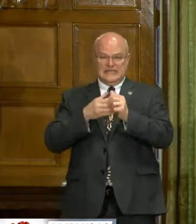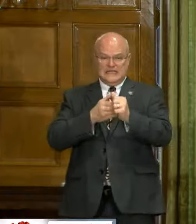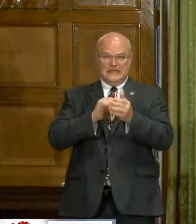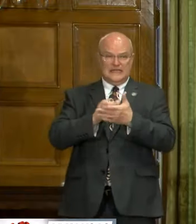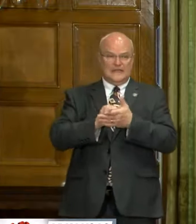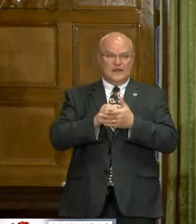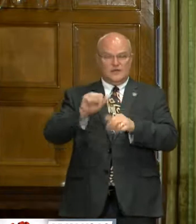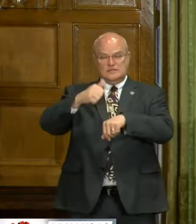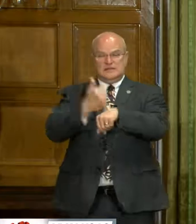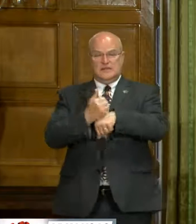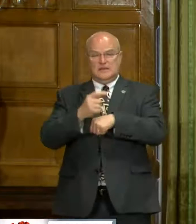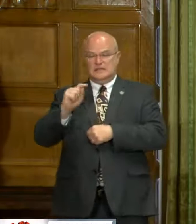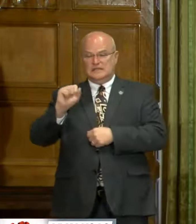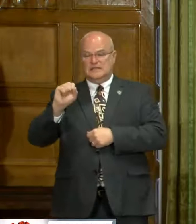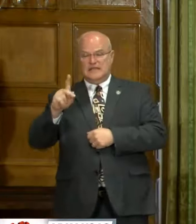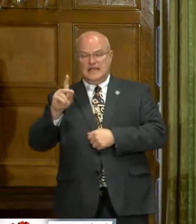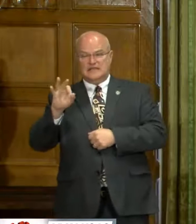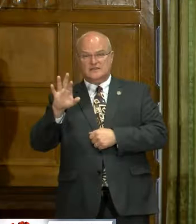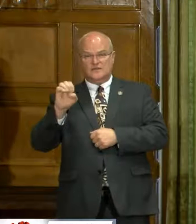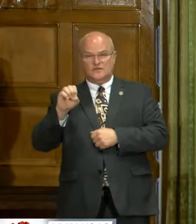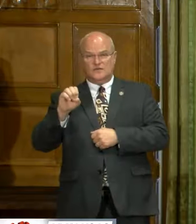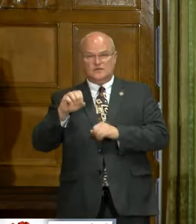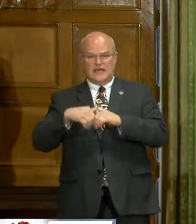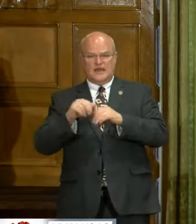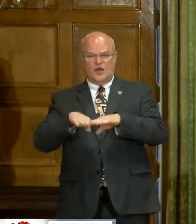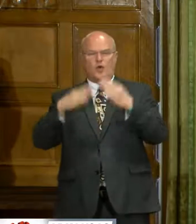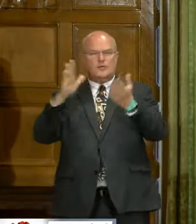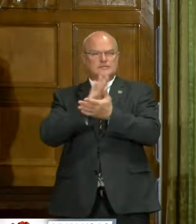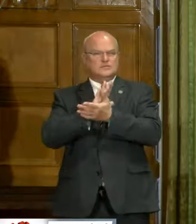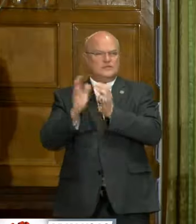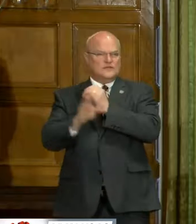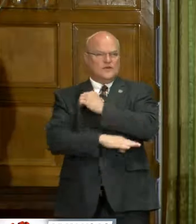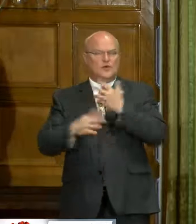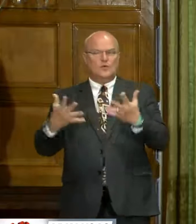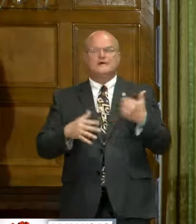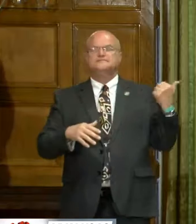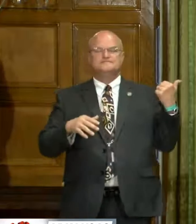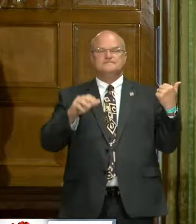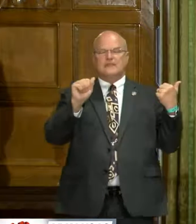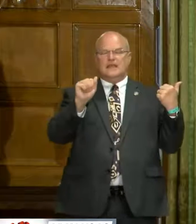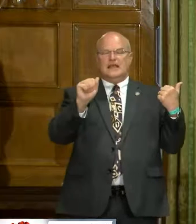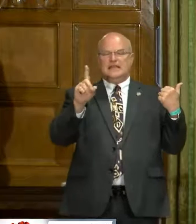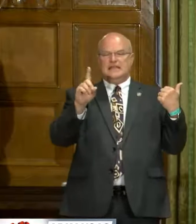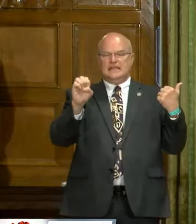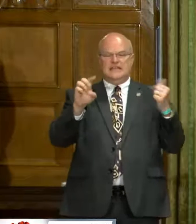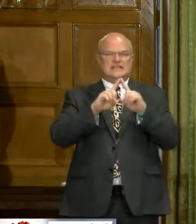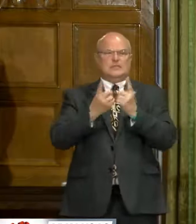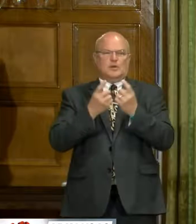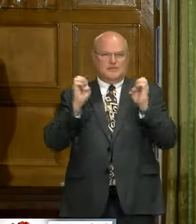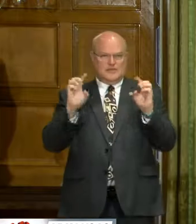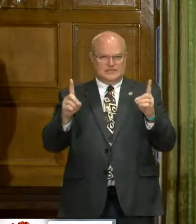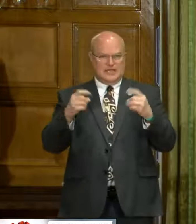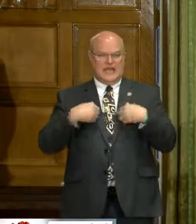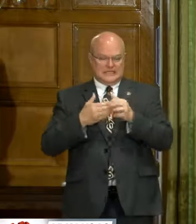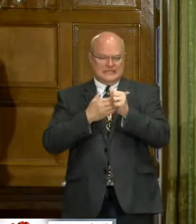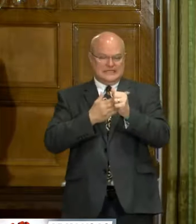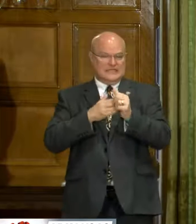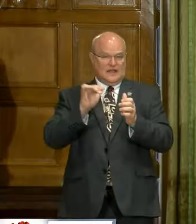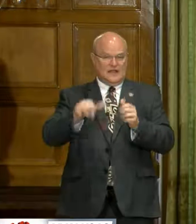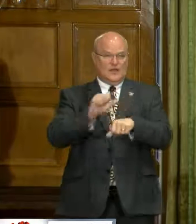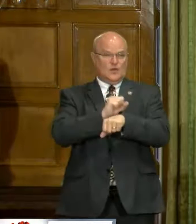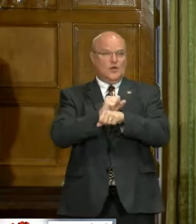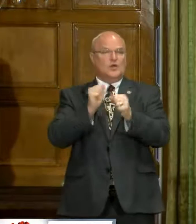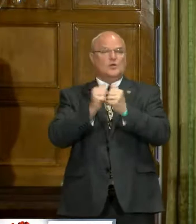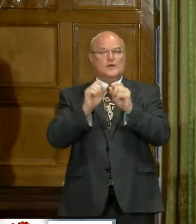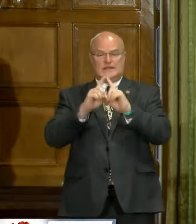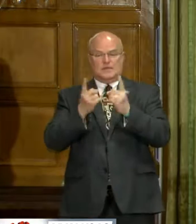going to appoint a task force to study what to do about how to open school in the fall? ADE, Department of Education, has the lead on that,